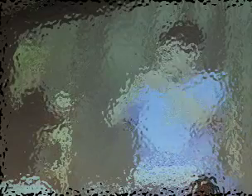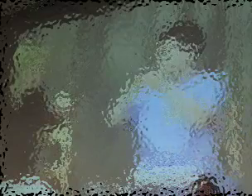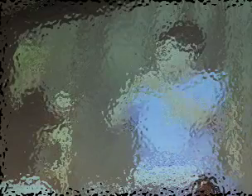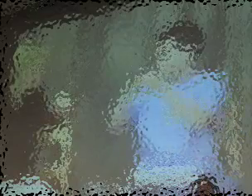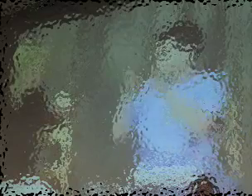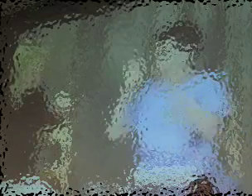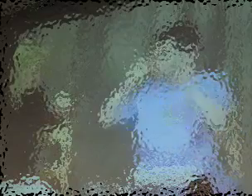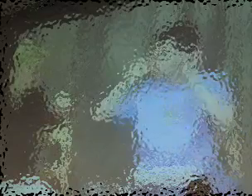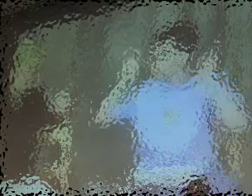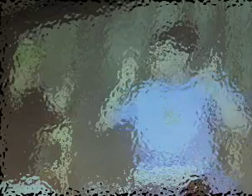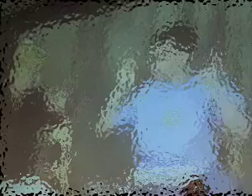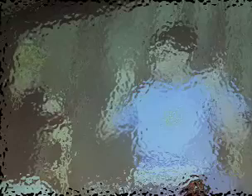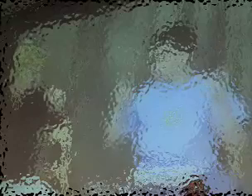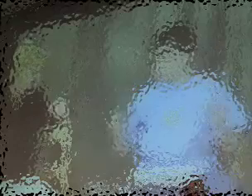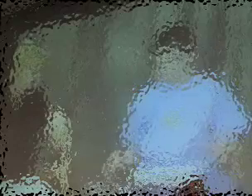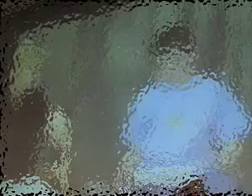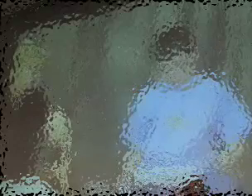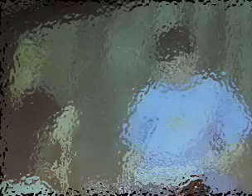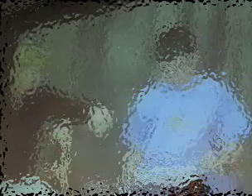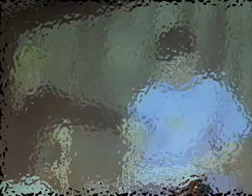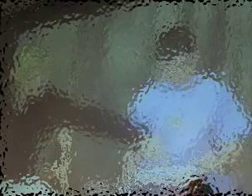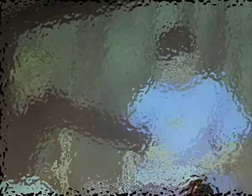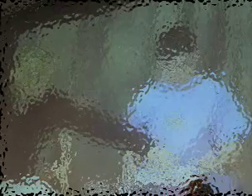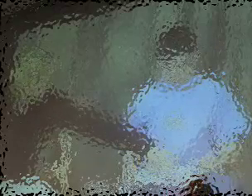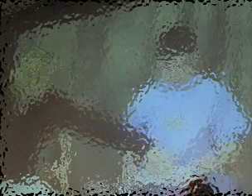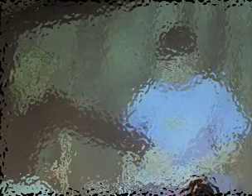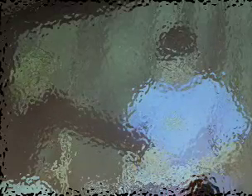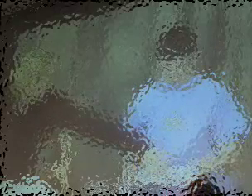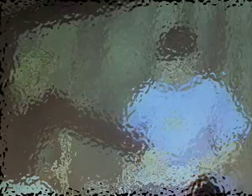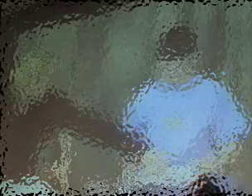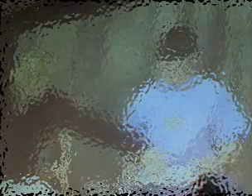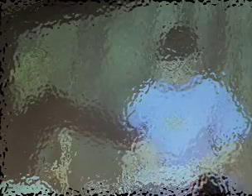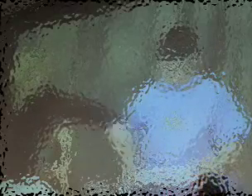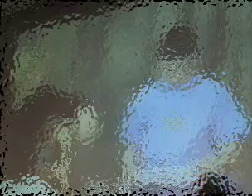You know the shape of that head? It's like that. Yeah, good.